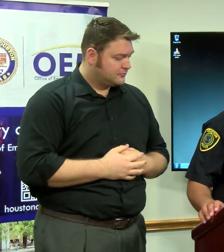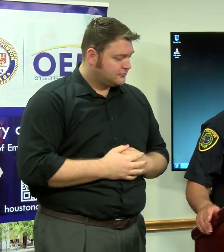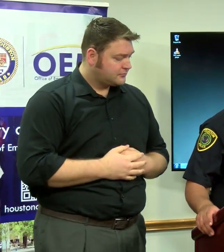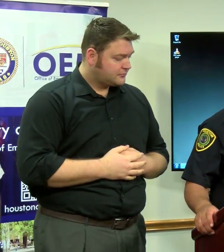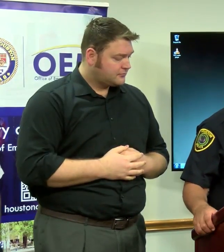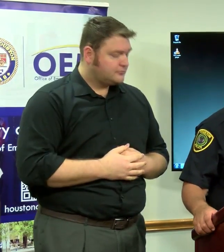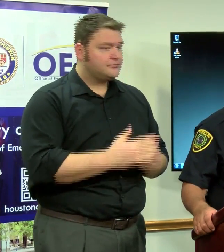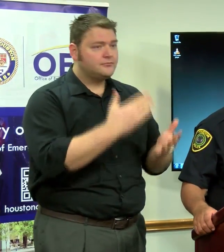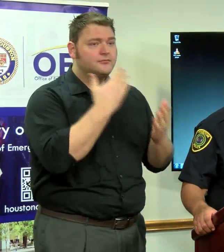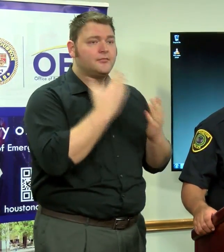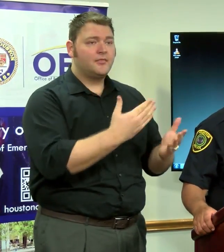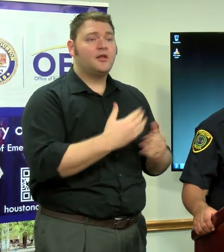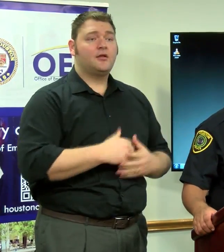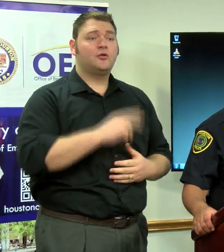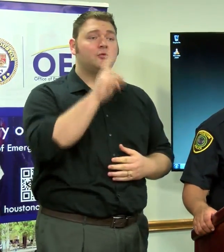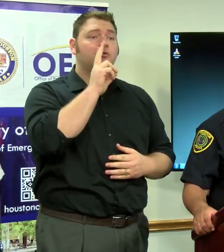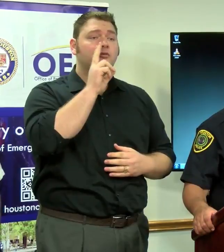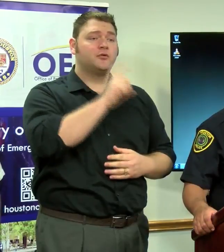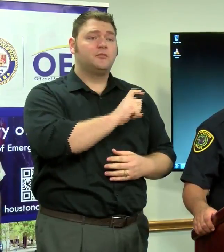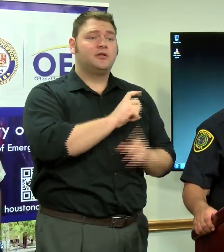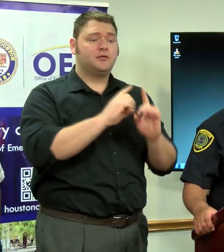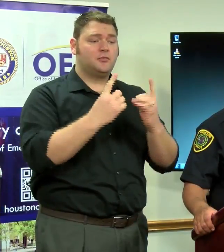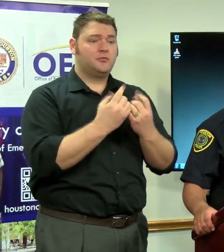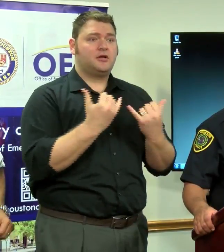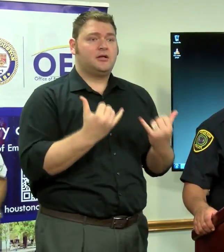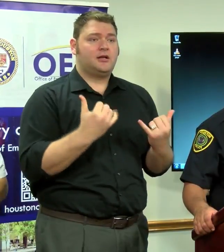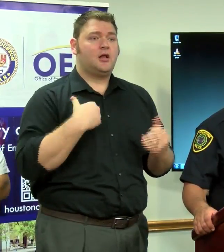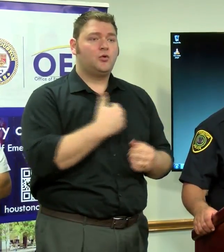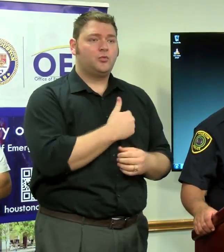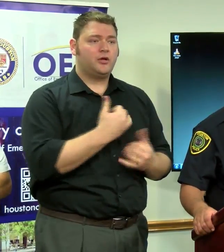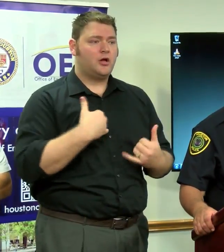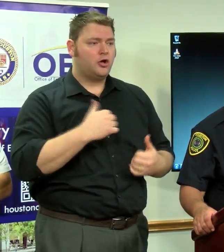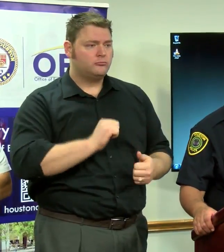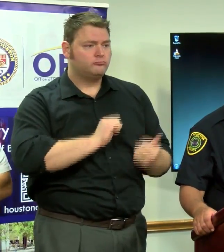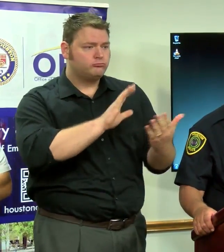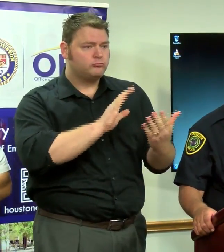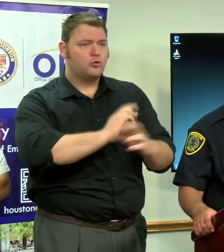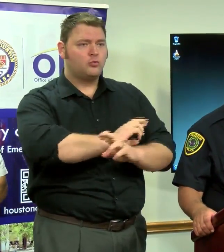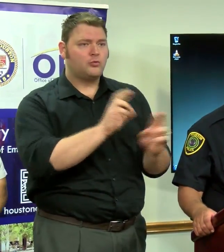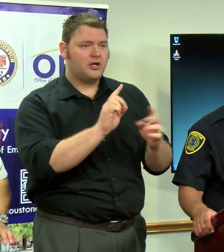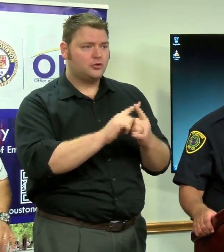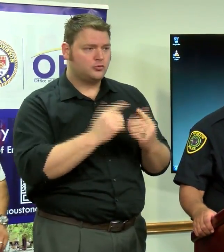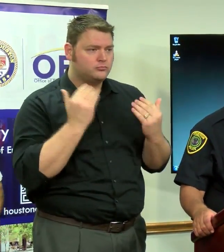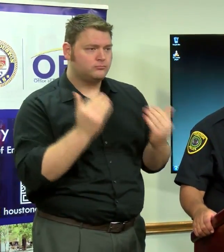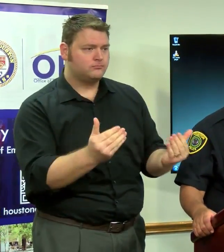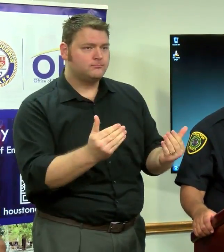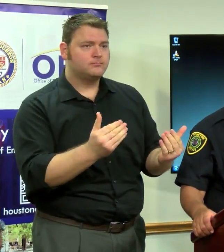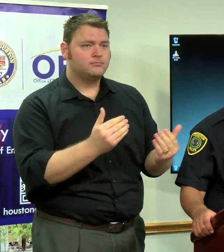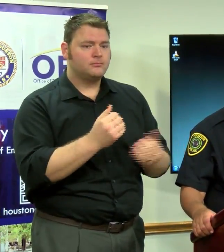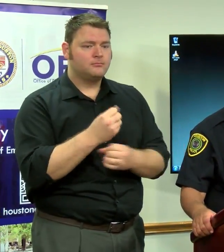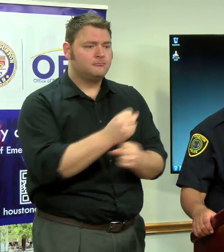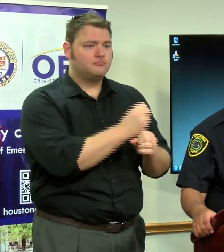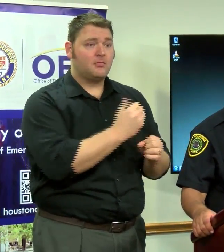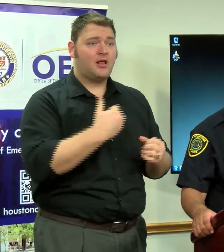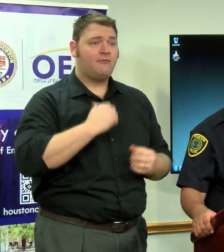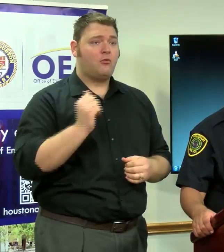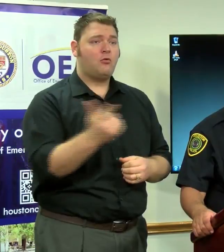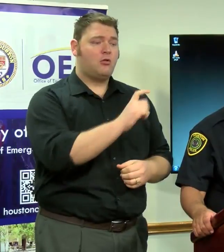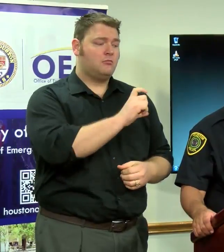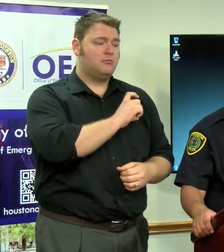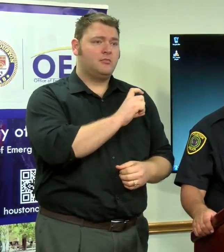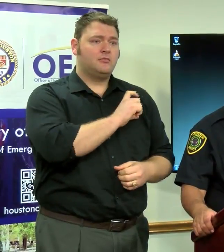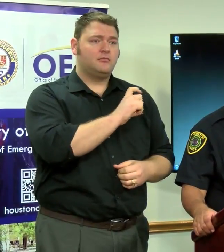Police Department remains in a tactical alert posture with all of our officers working a minimum of 12-hour shifts.